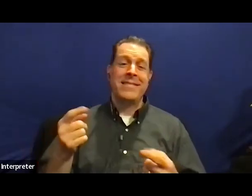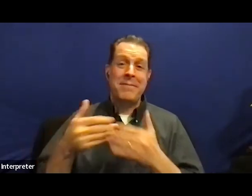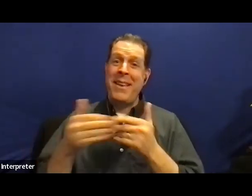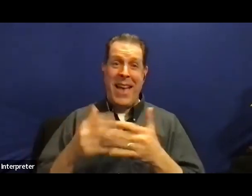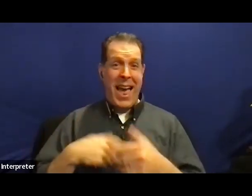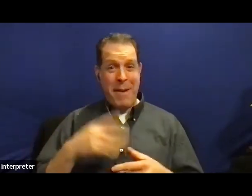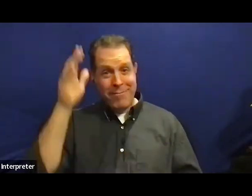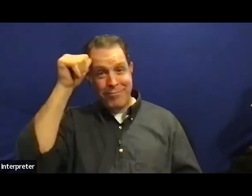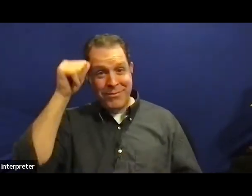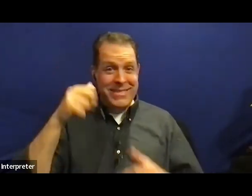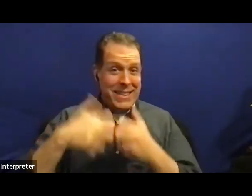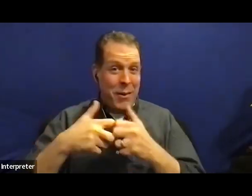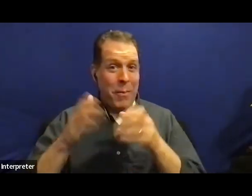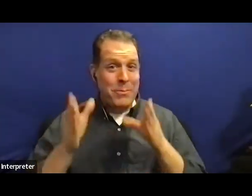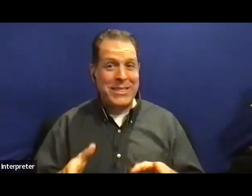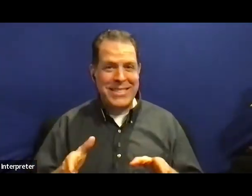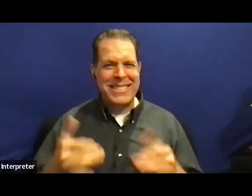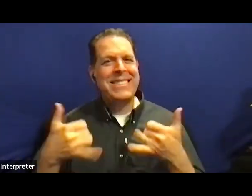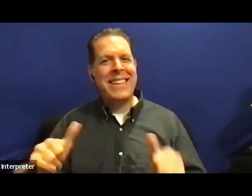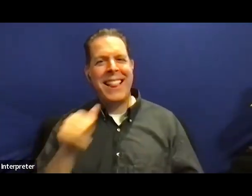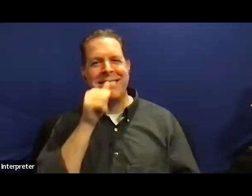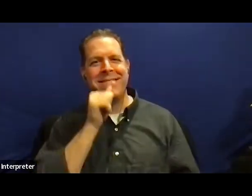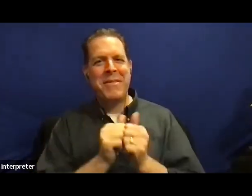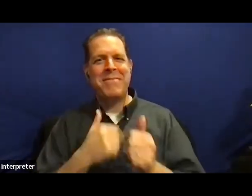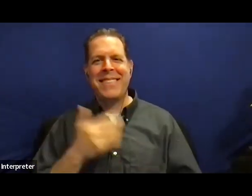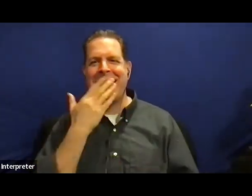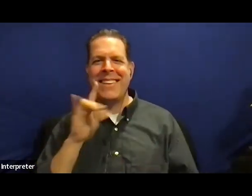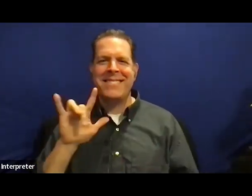can be sometimes. I love you.